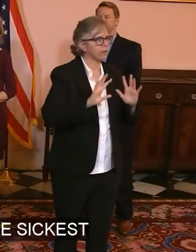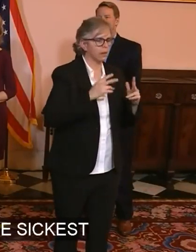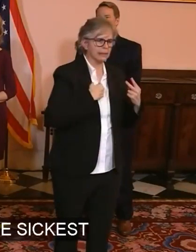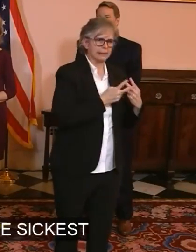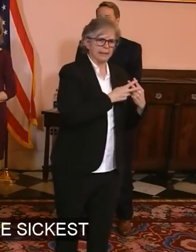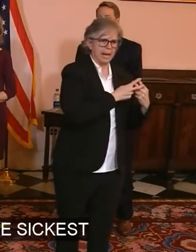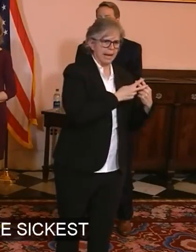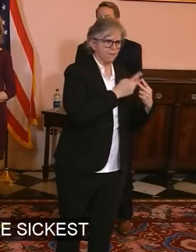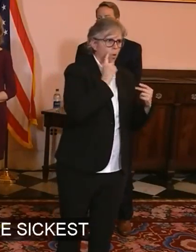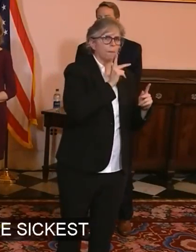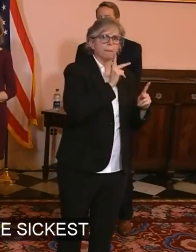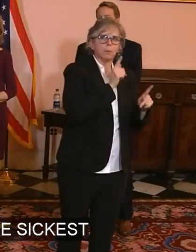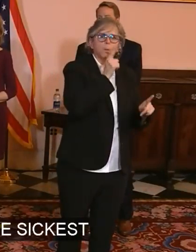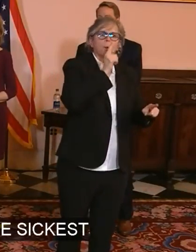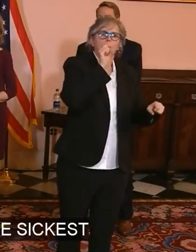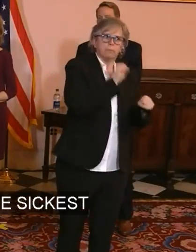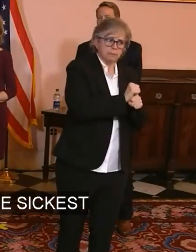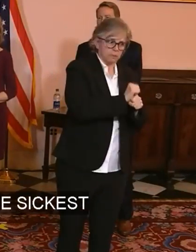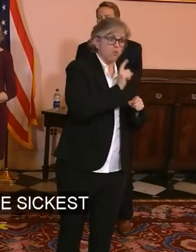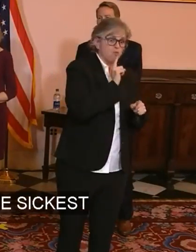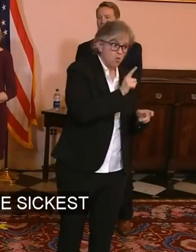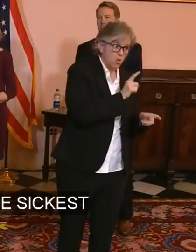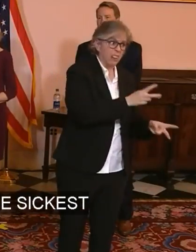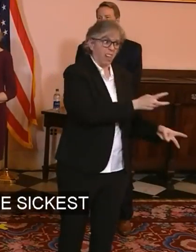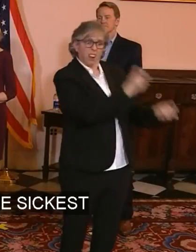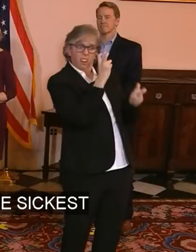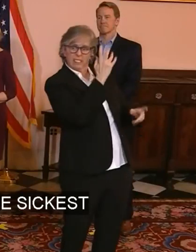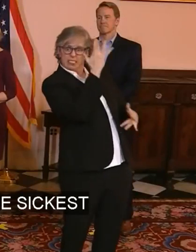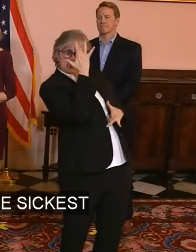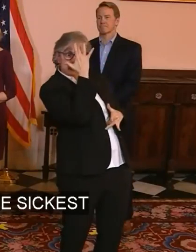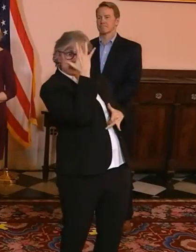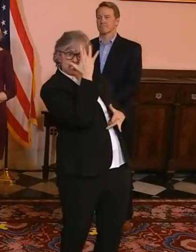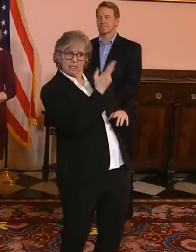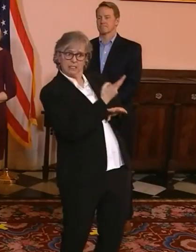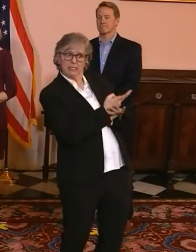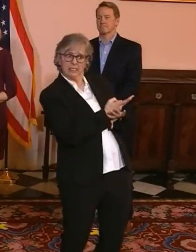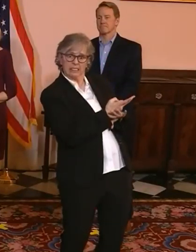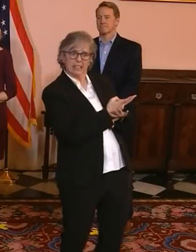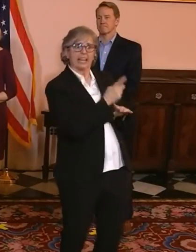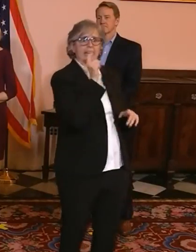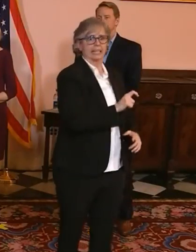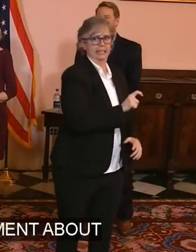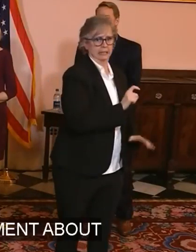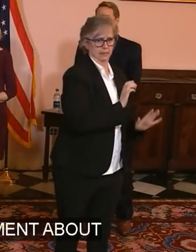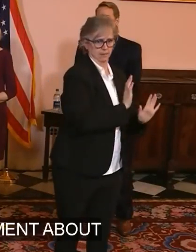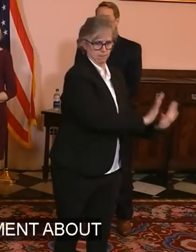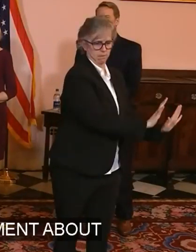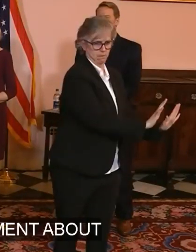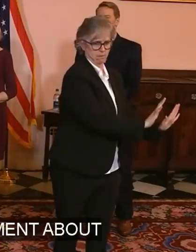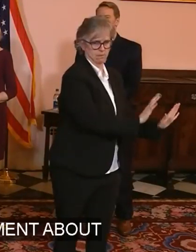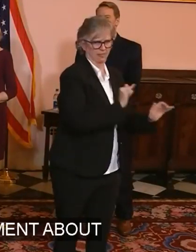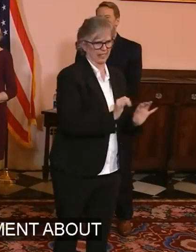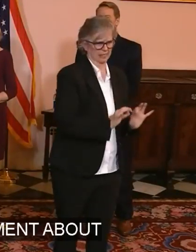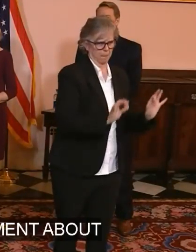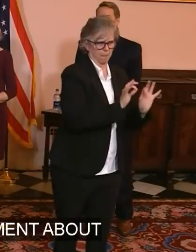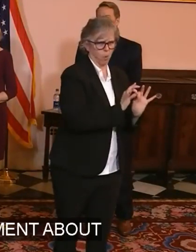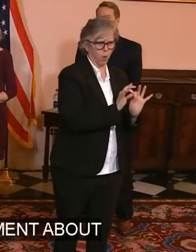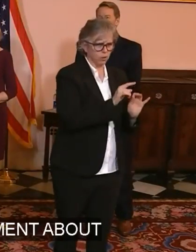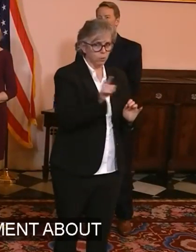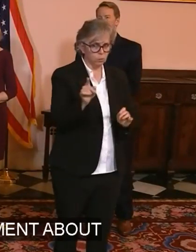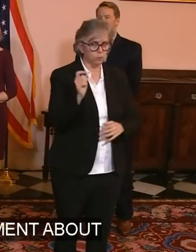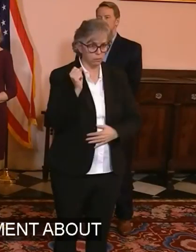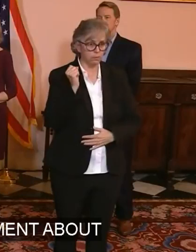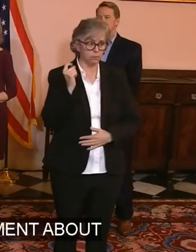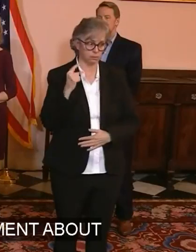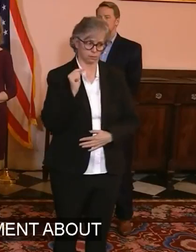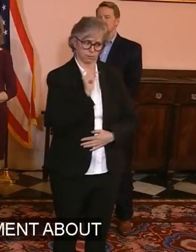those individuals. And let me talk for a moment about why that's so very, very important.